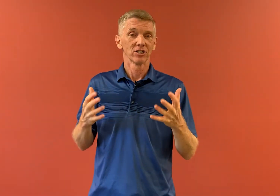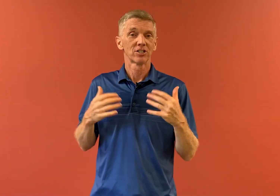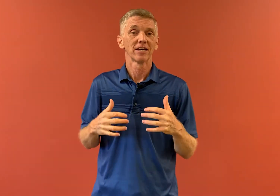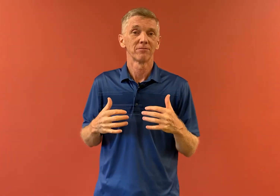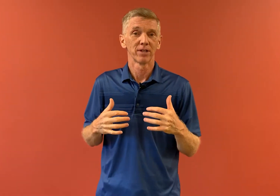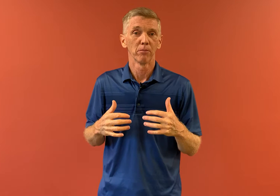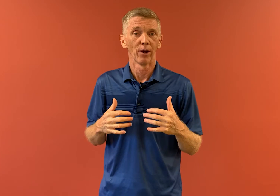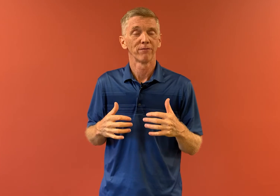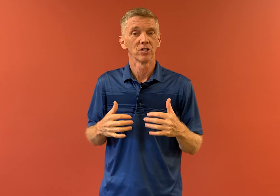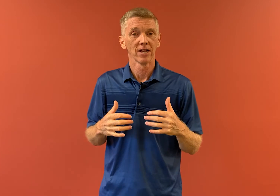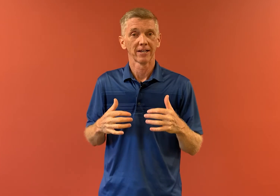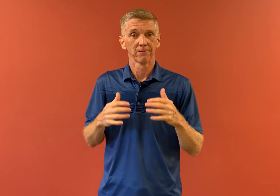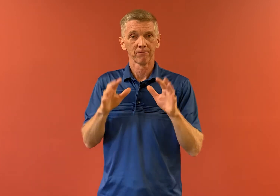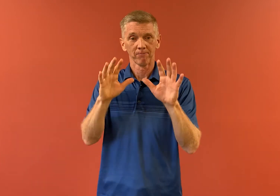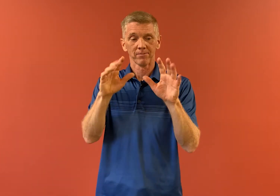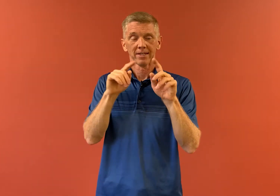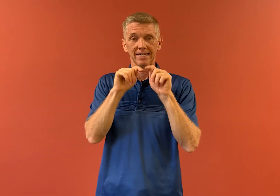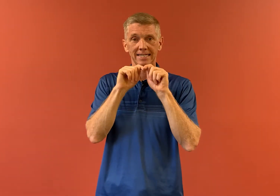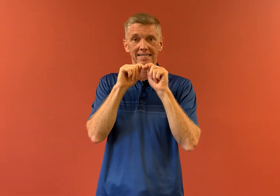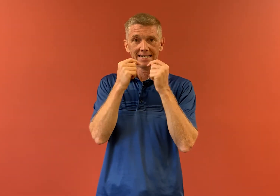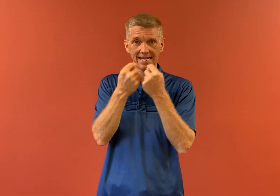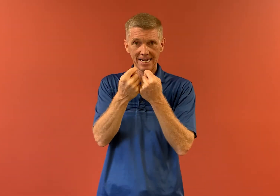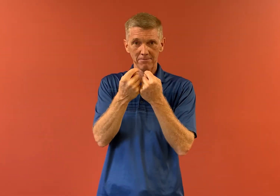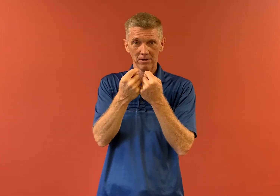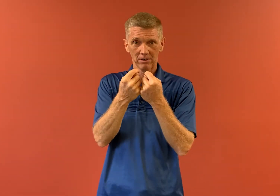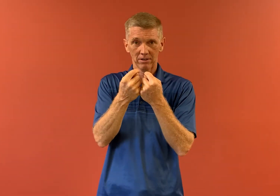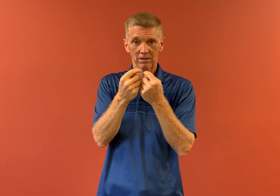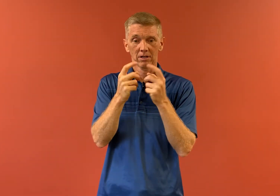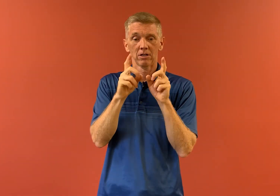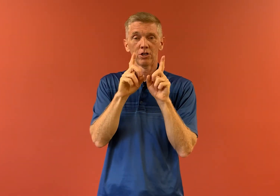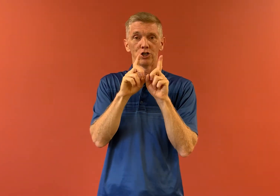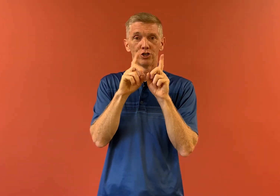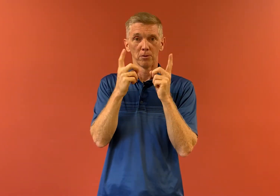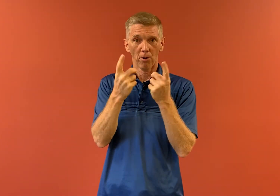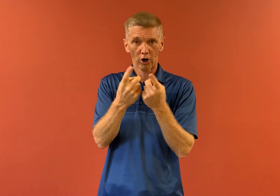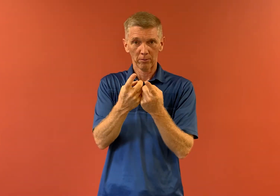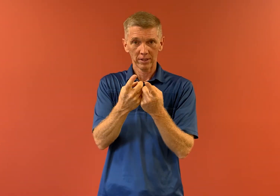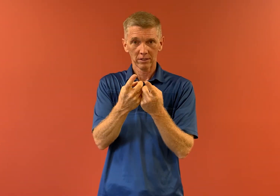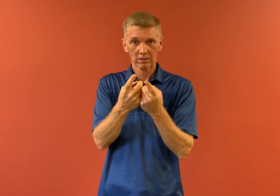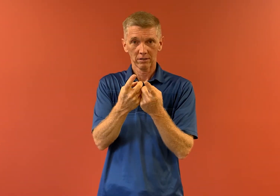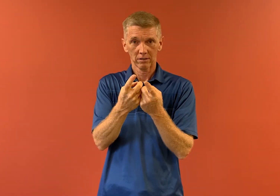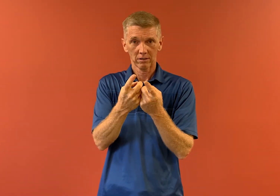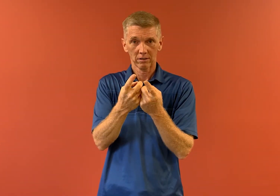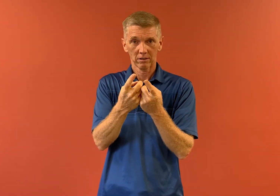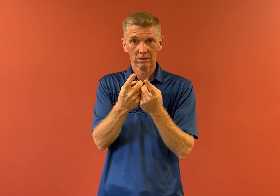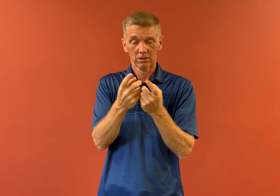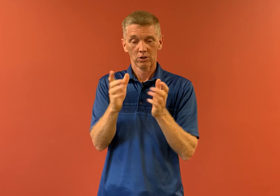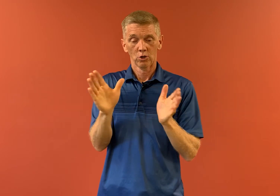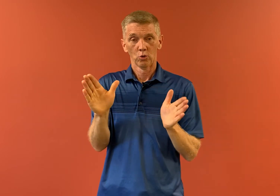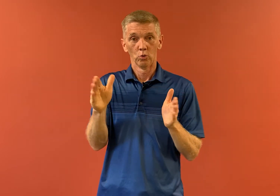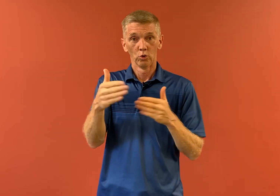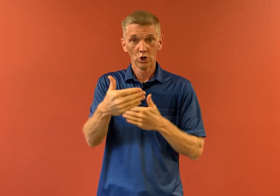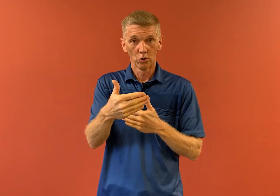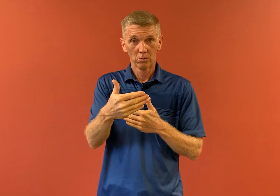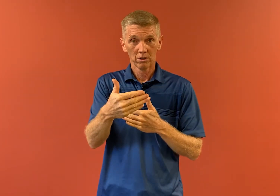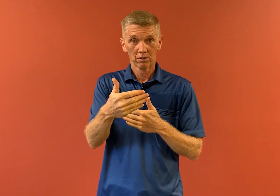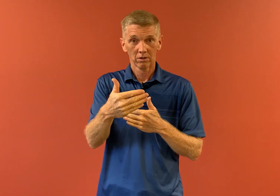take a break for a second. Team, department, room,